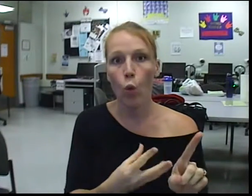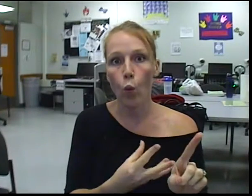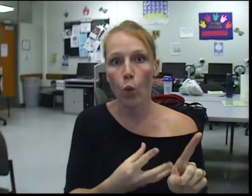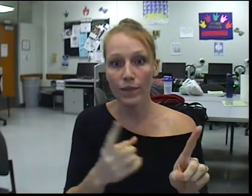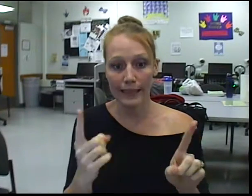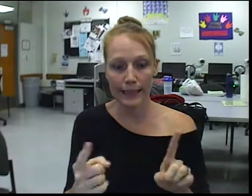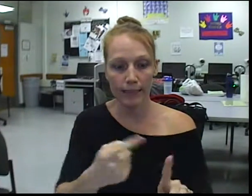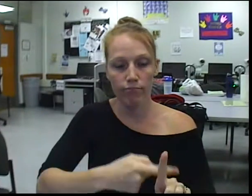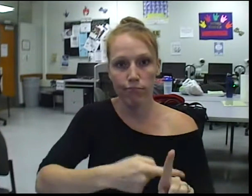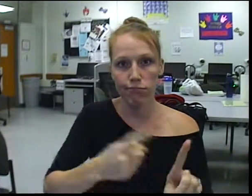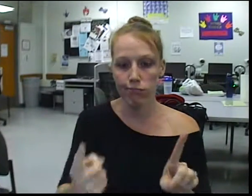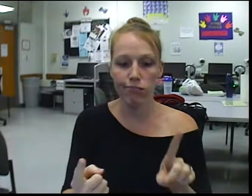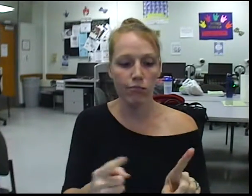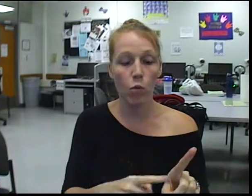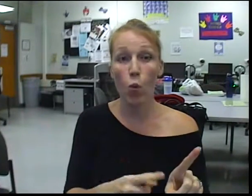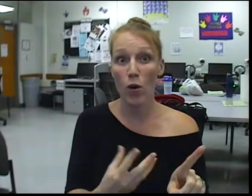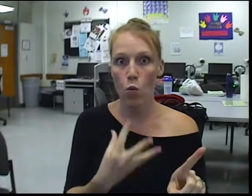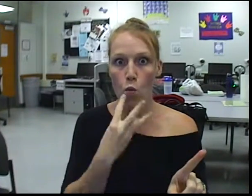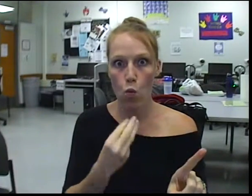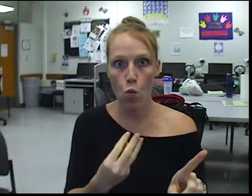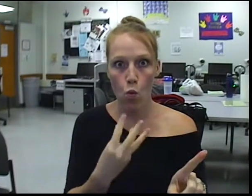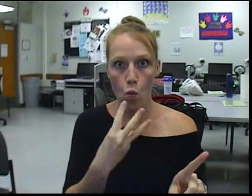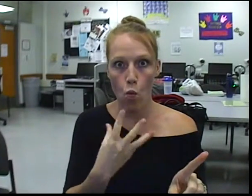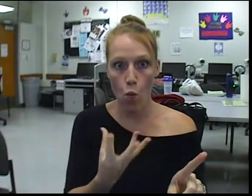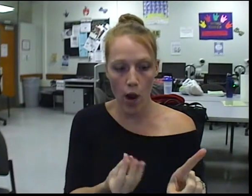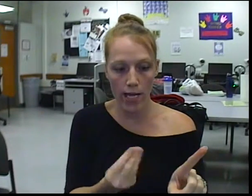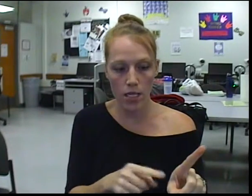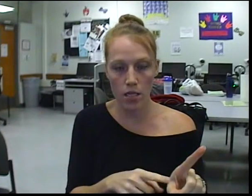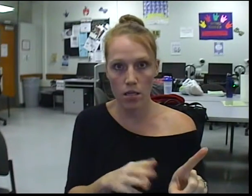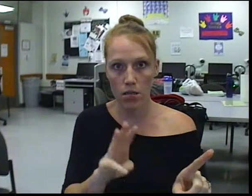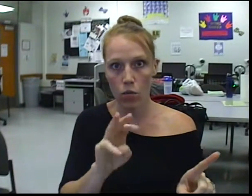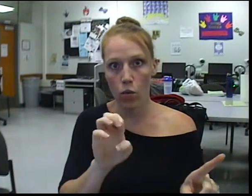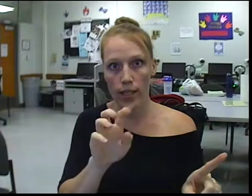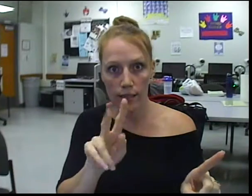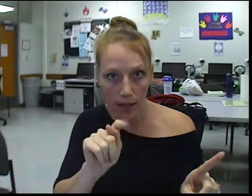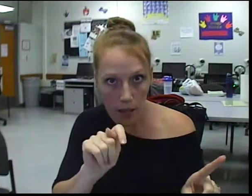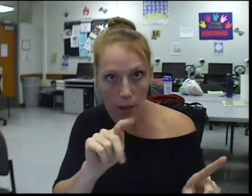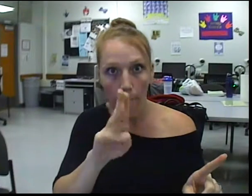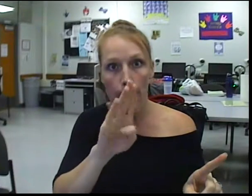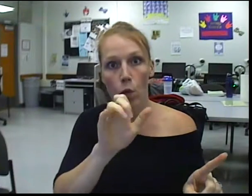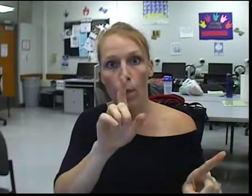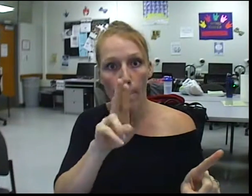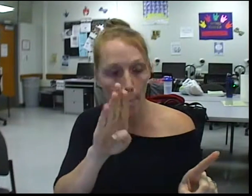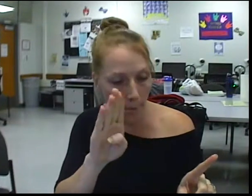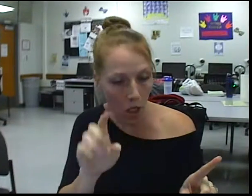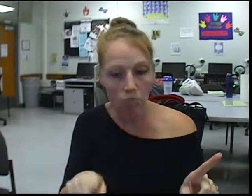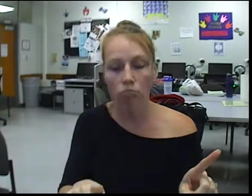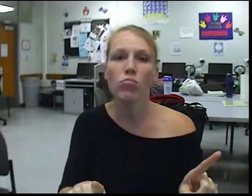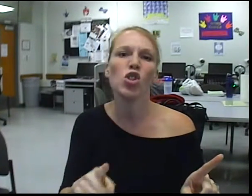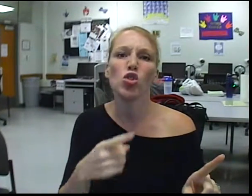around it, dip it in some water, presto, changeo, wet bulb thermometer. We actually have two more together.